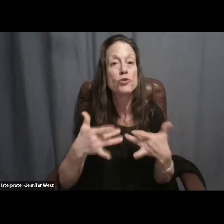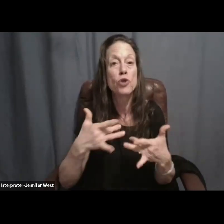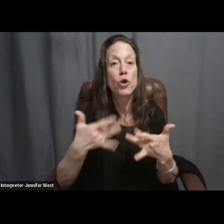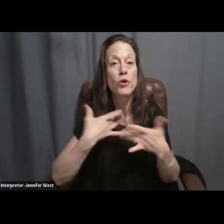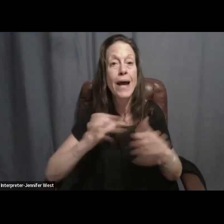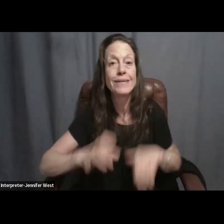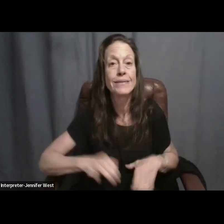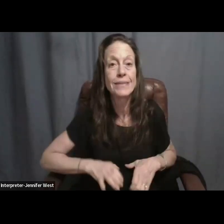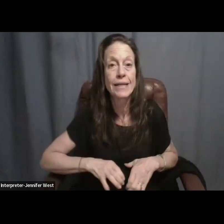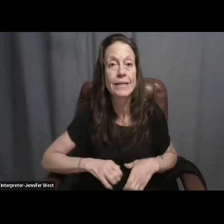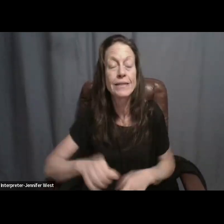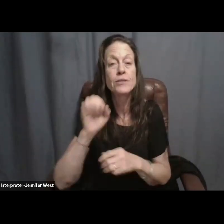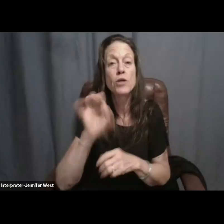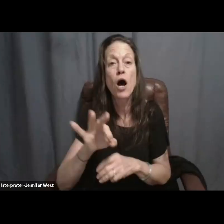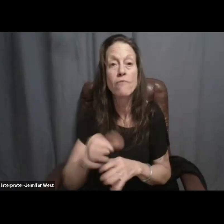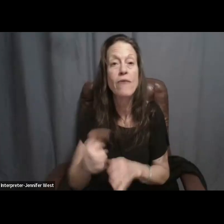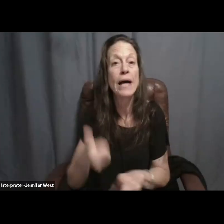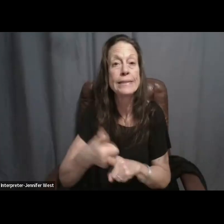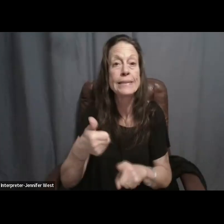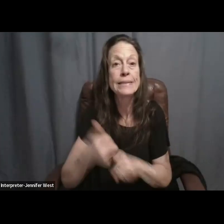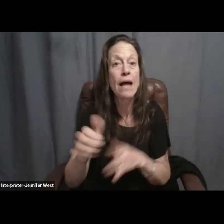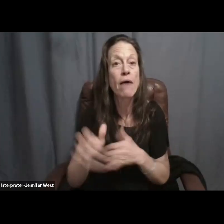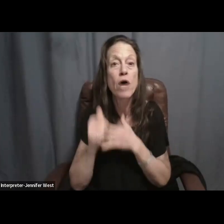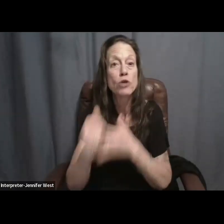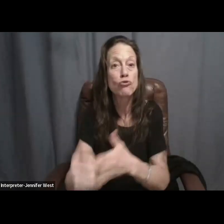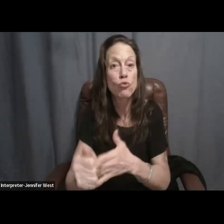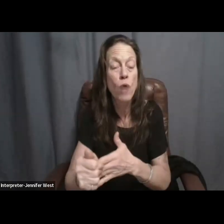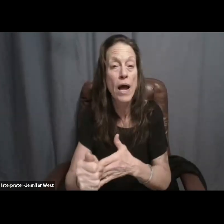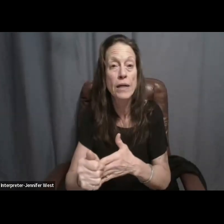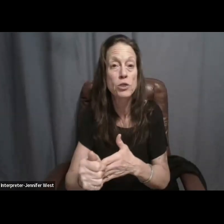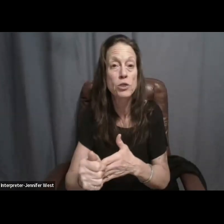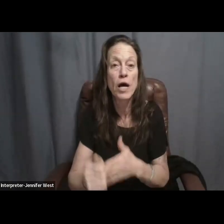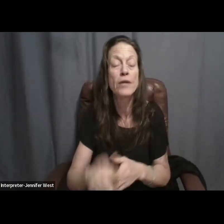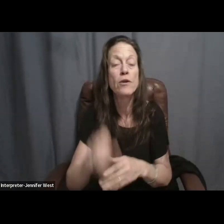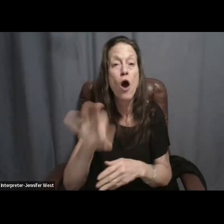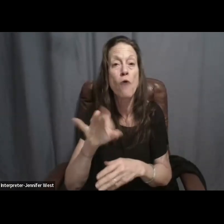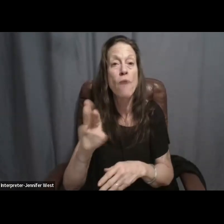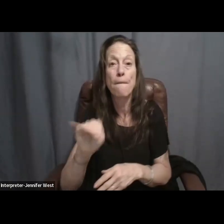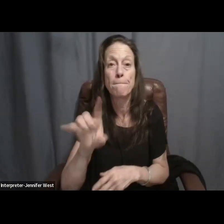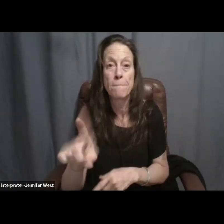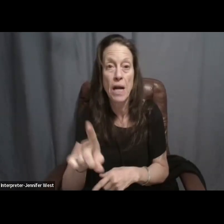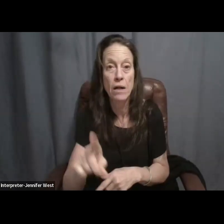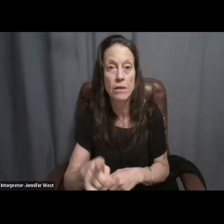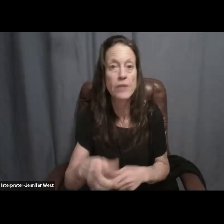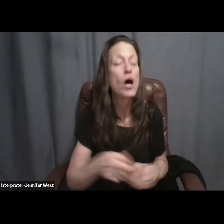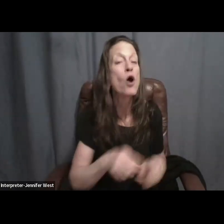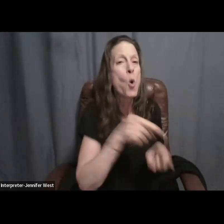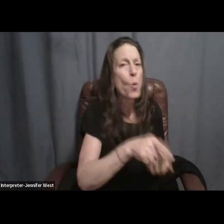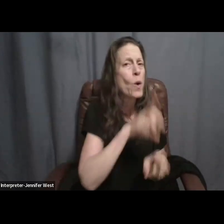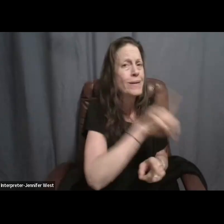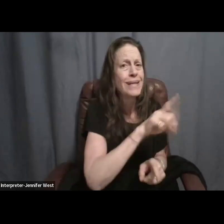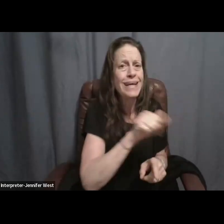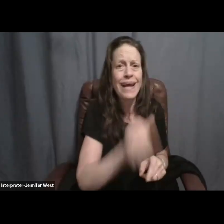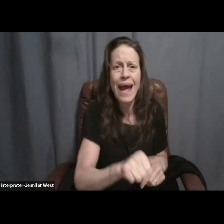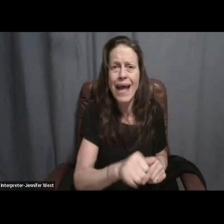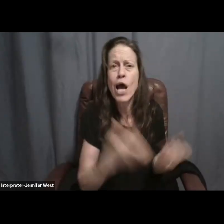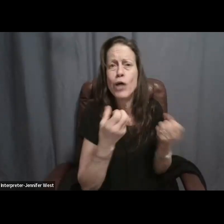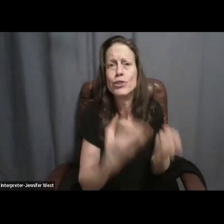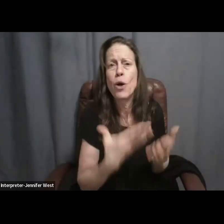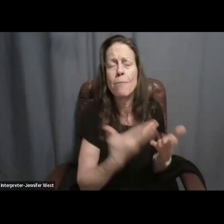we started was because there was just a lot going on all at once, and we really needed to make sure that we